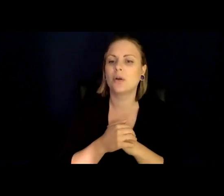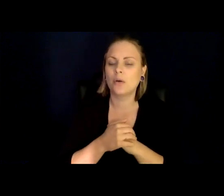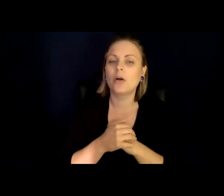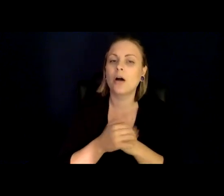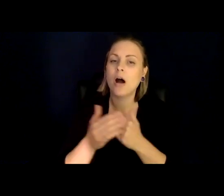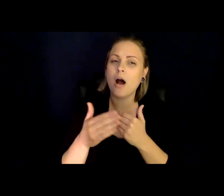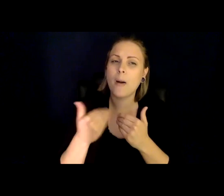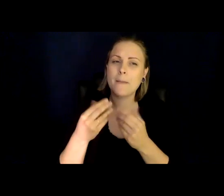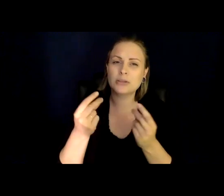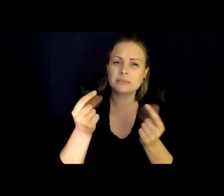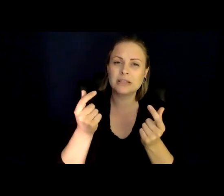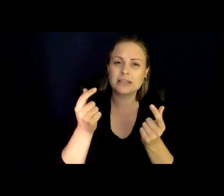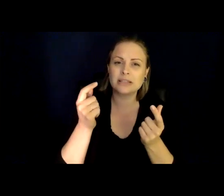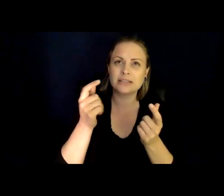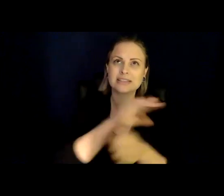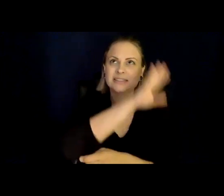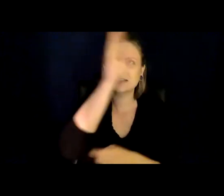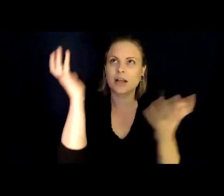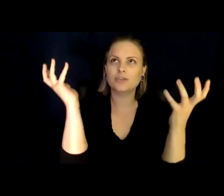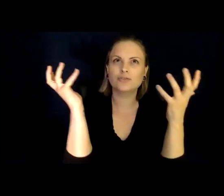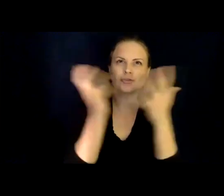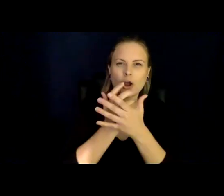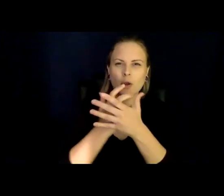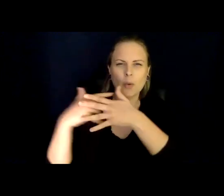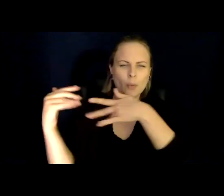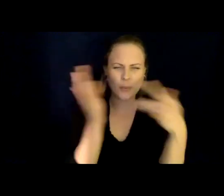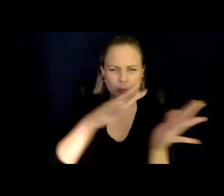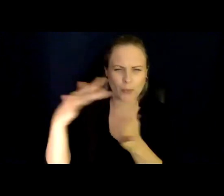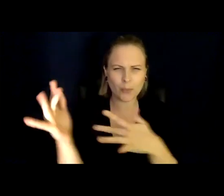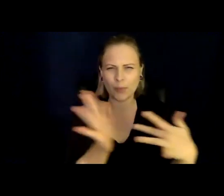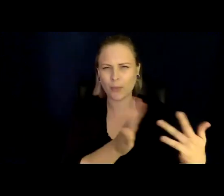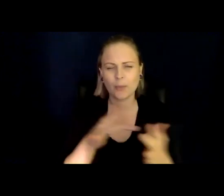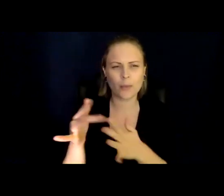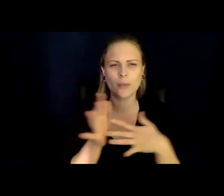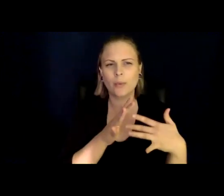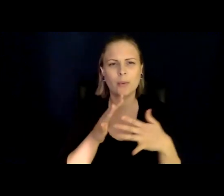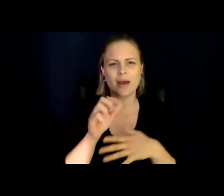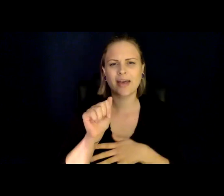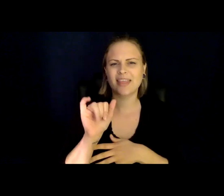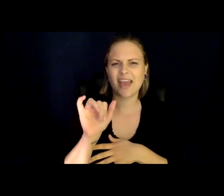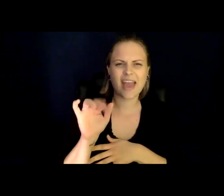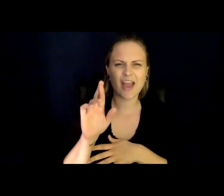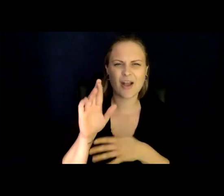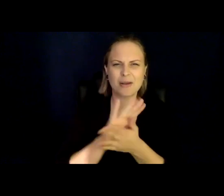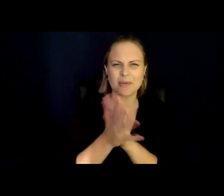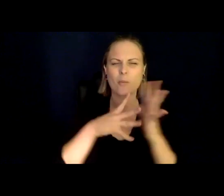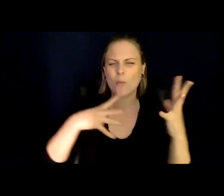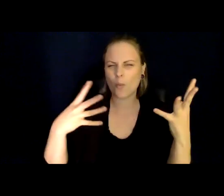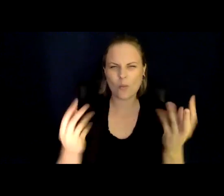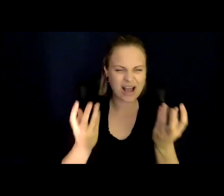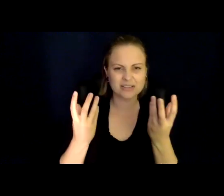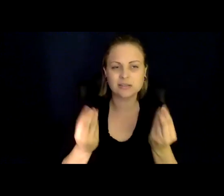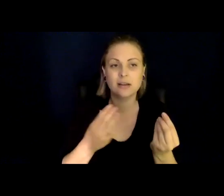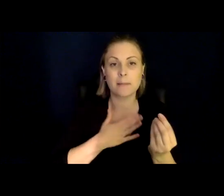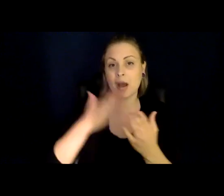the sky darkened quickly, winds blew sharply down the slope at us, and the air filled itself with moisture. My hope for